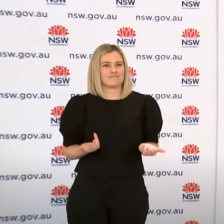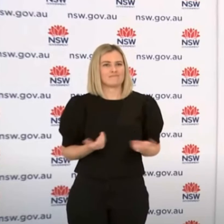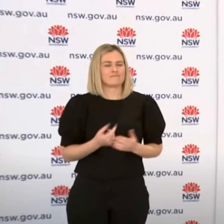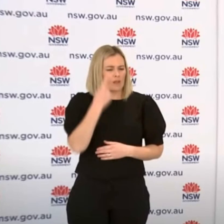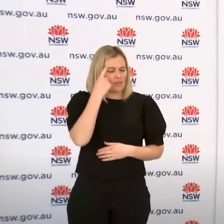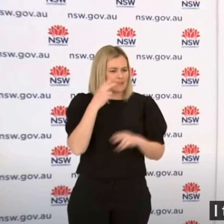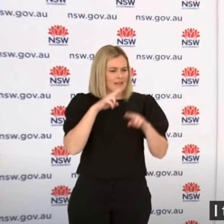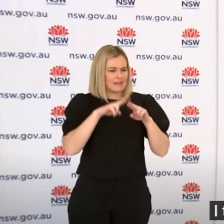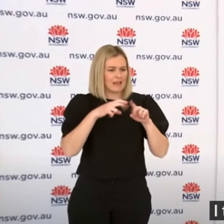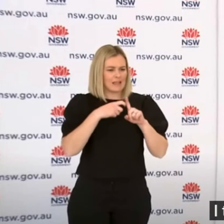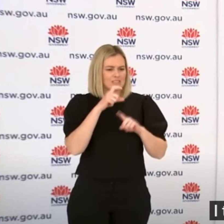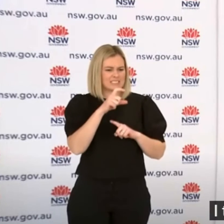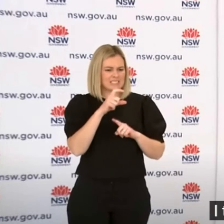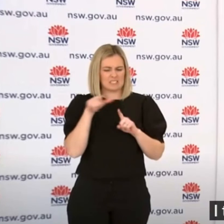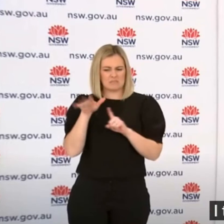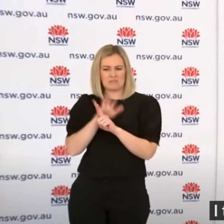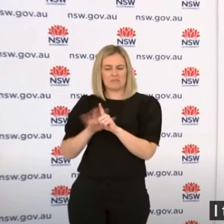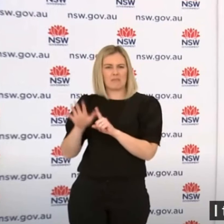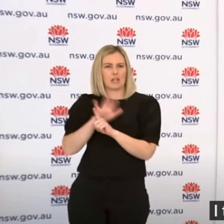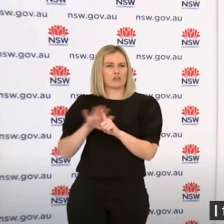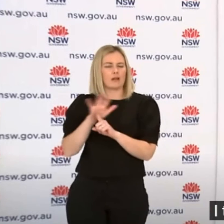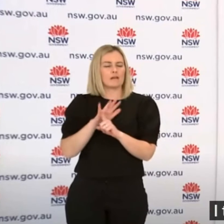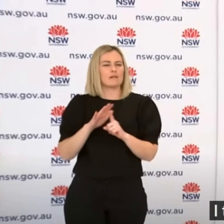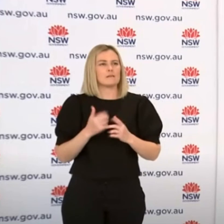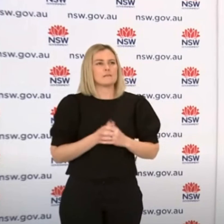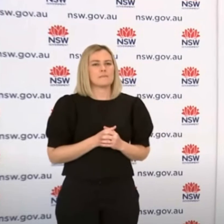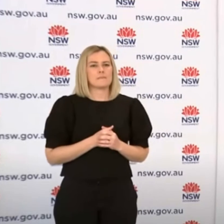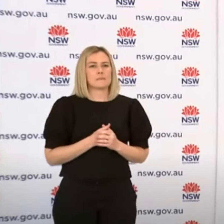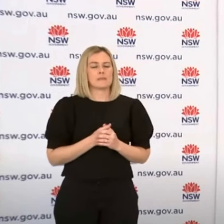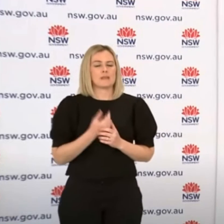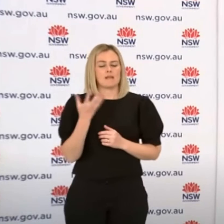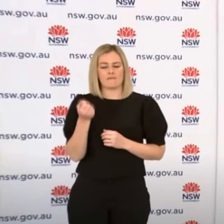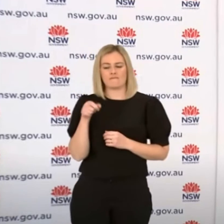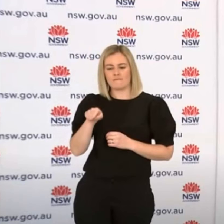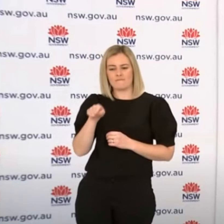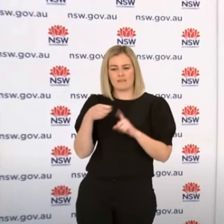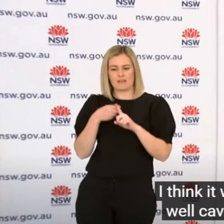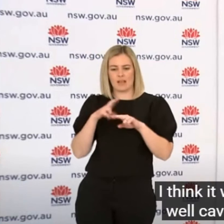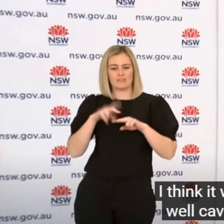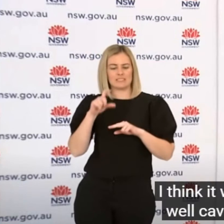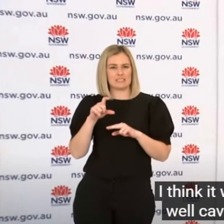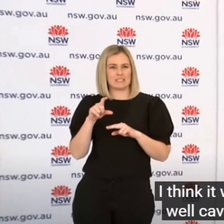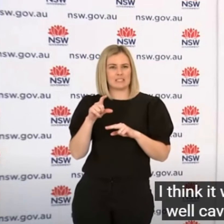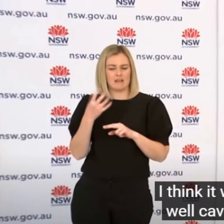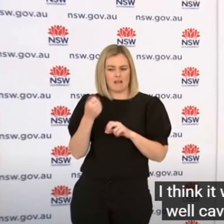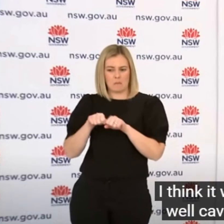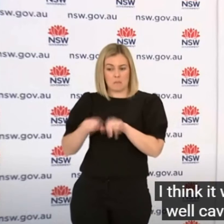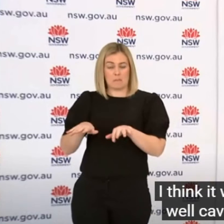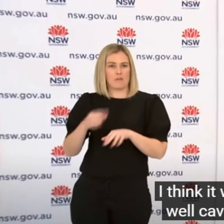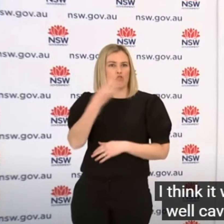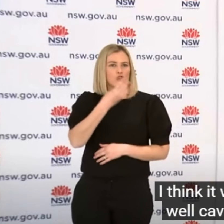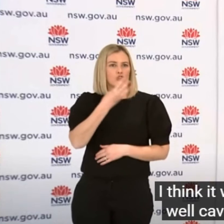KFC. Well, KFC, that general direction. I can't remember whether we've actually named that particular one, but a KFC that ended up with. I think currently there's 13